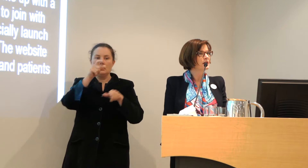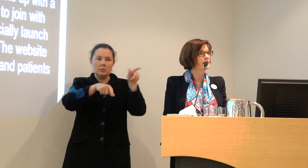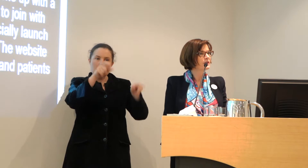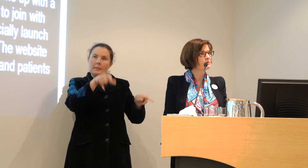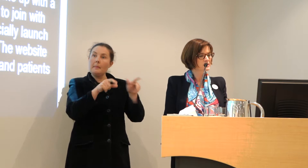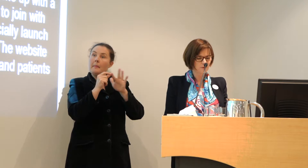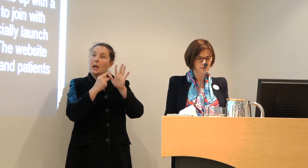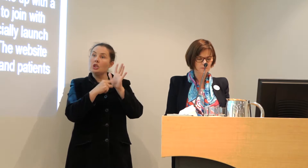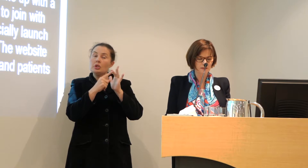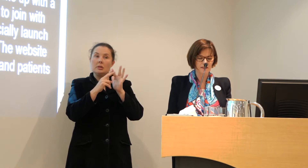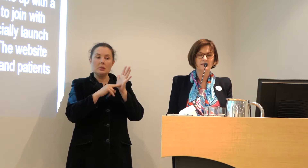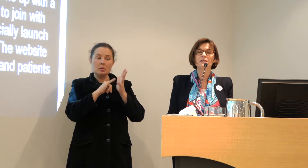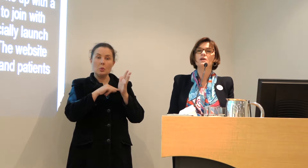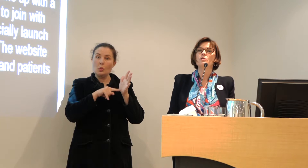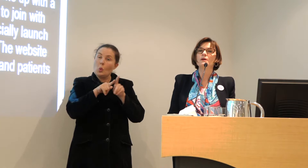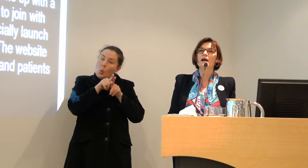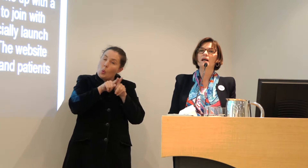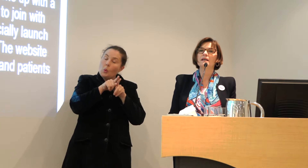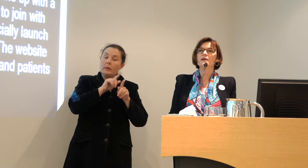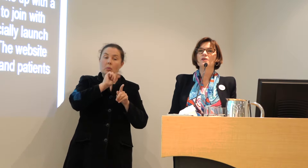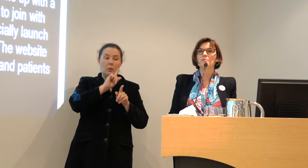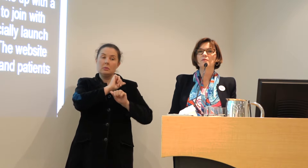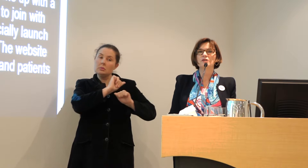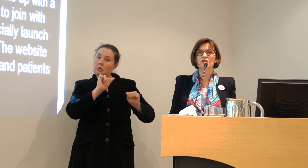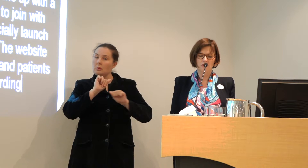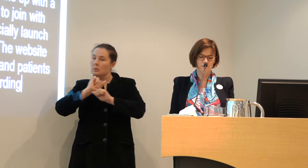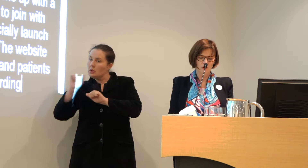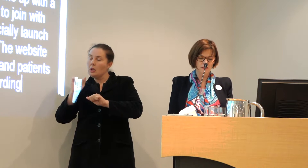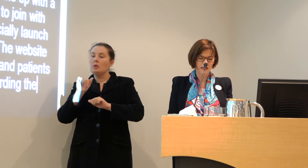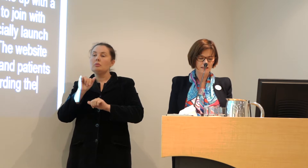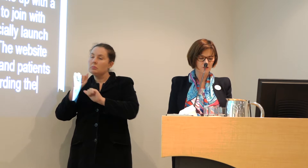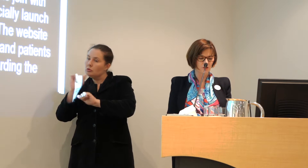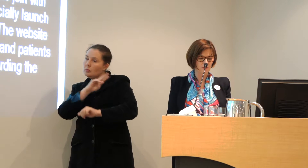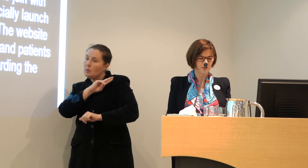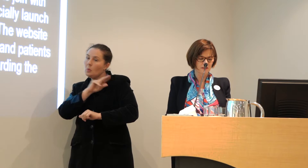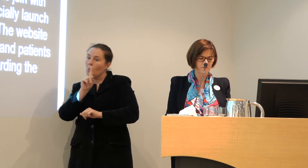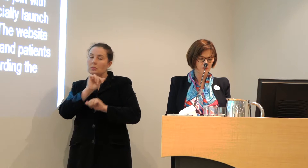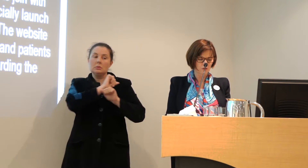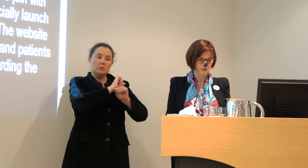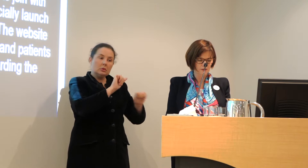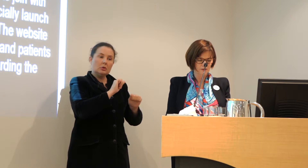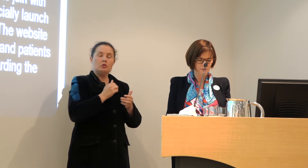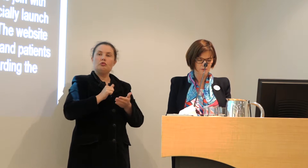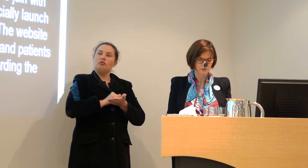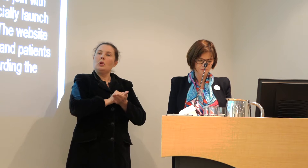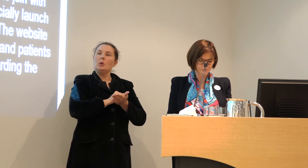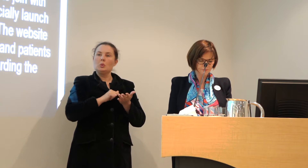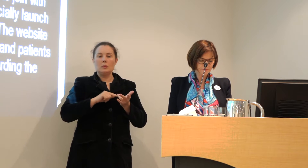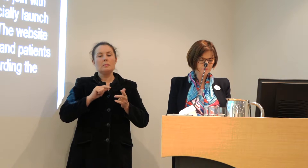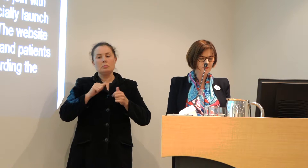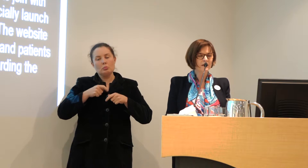rights and their responsibilities regarding the provision of Auslan interpreters in Victorian